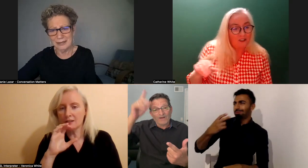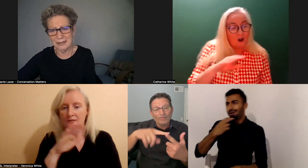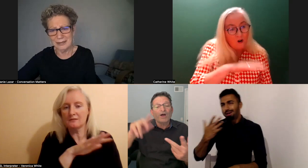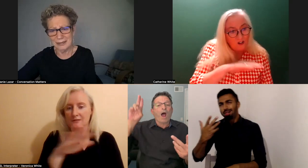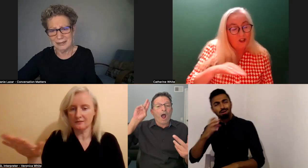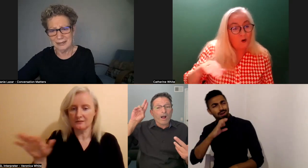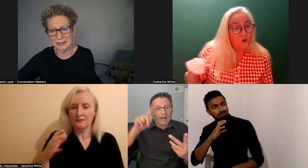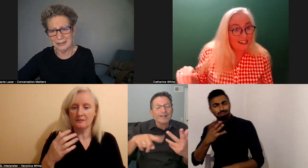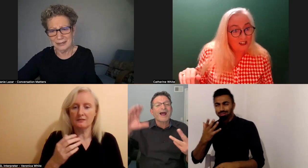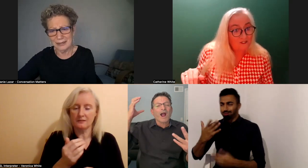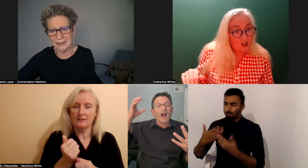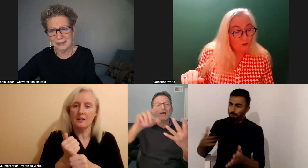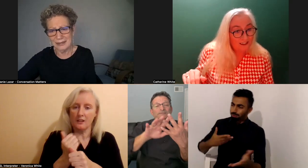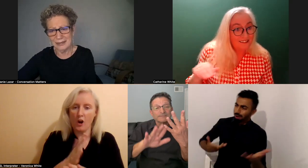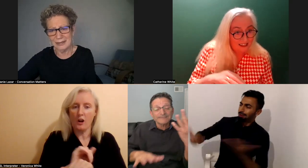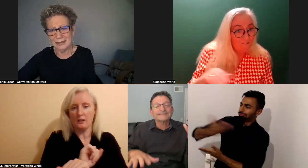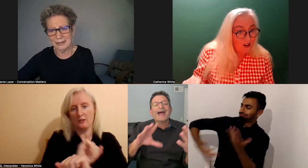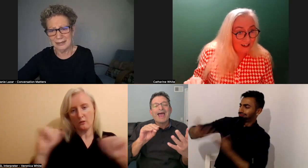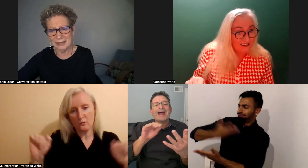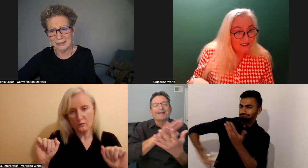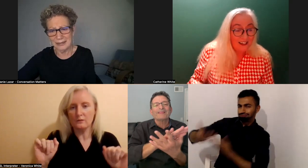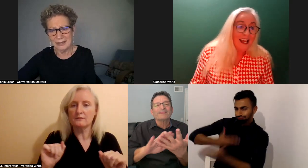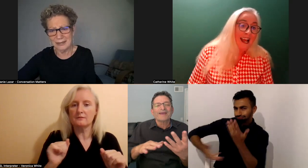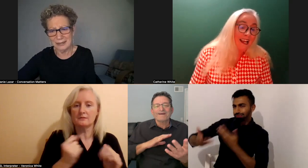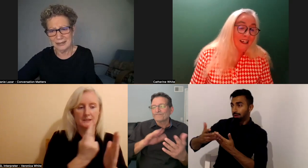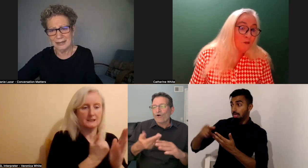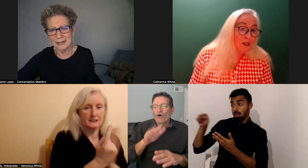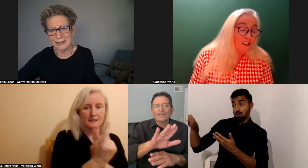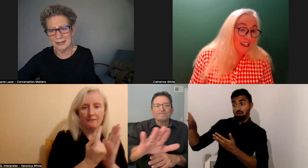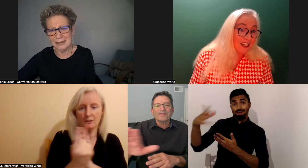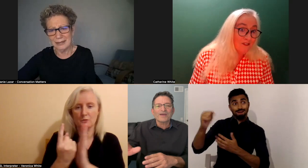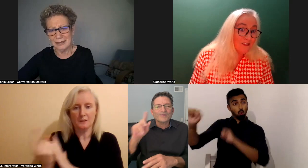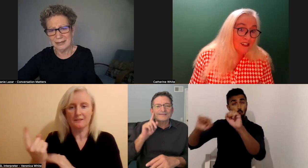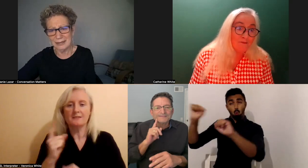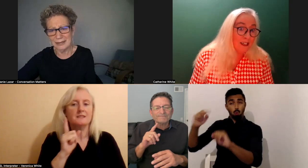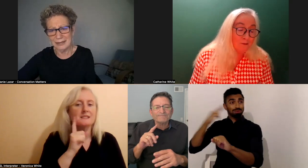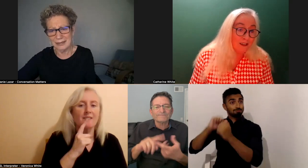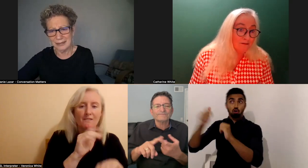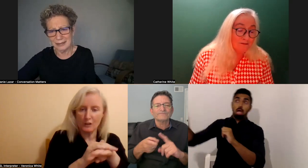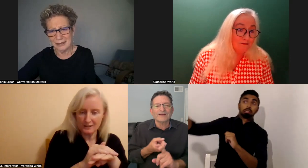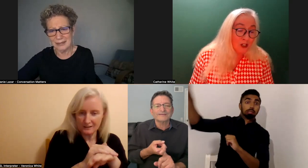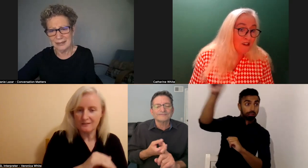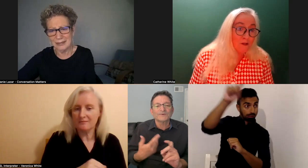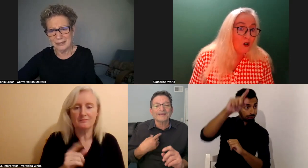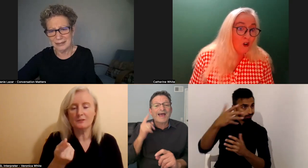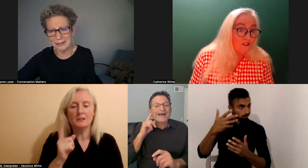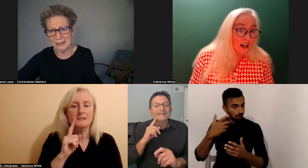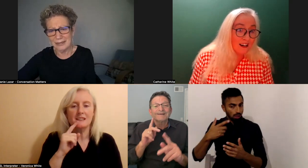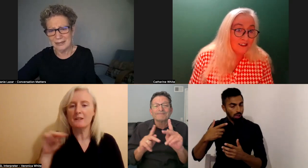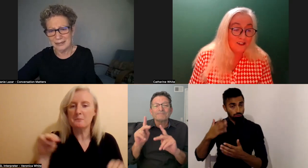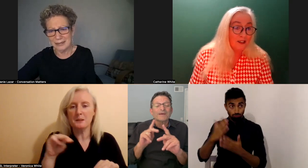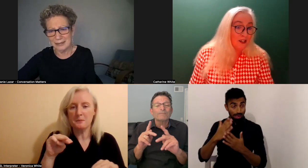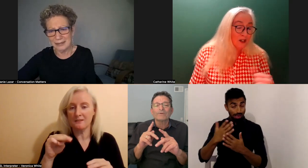have all of their own individual deaf friends. And we would have deaf people coming from all